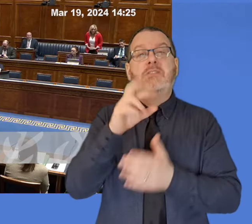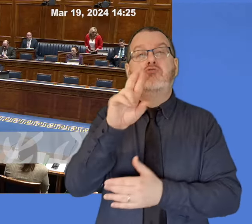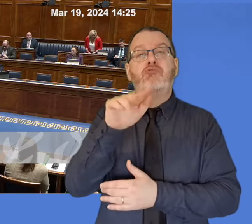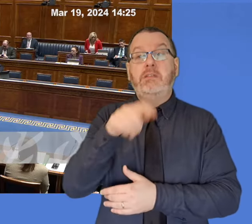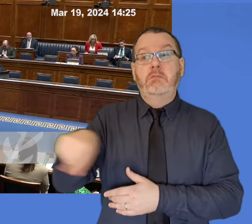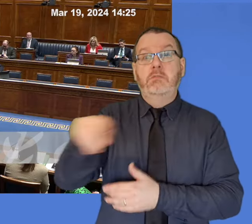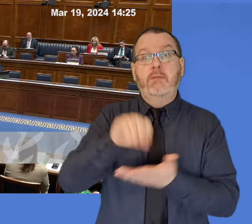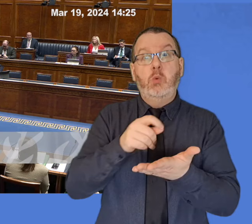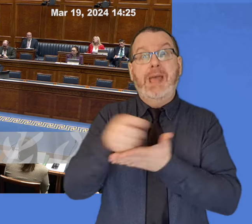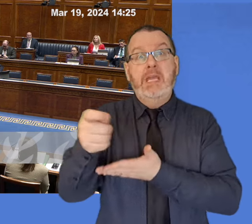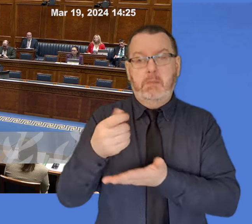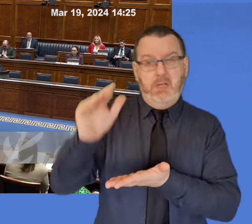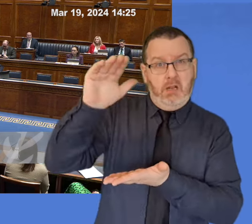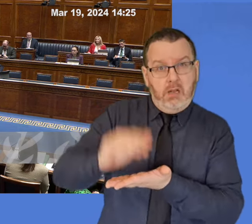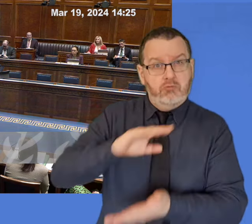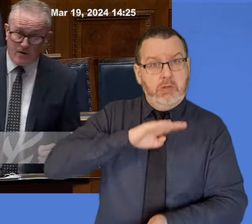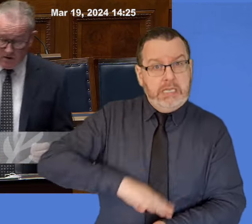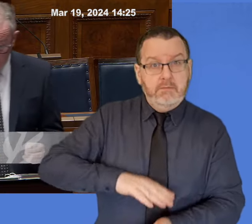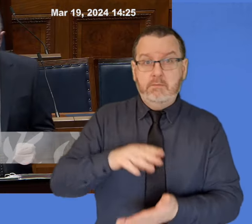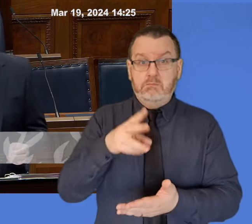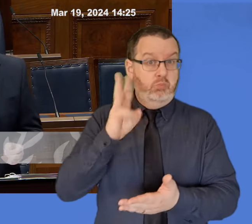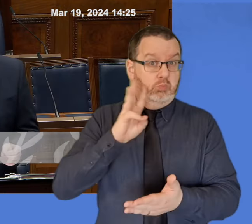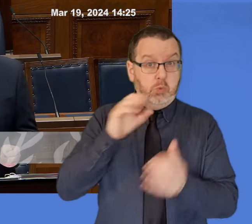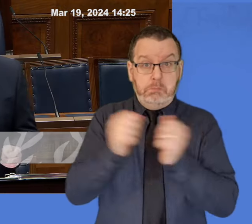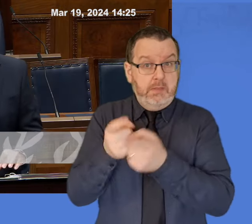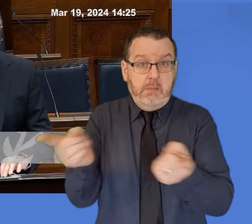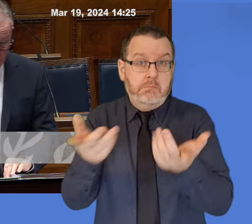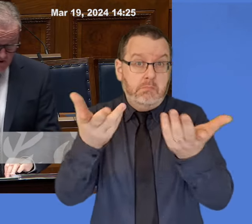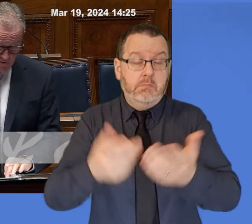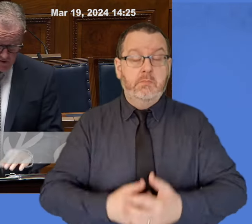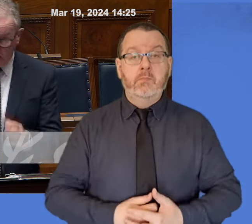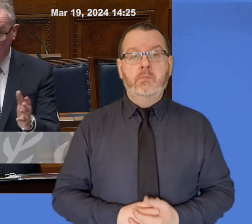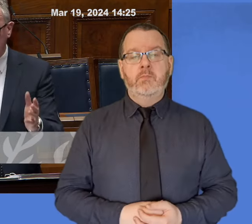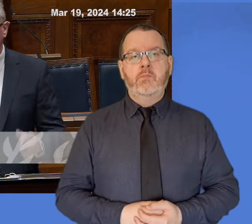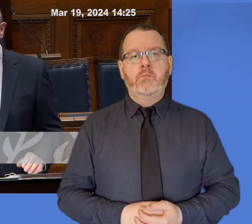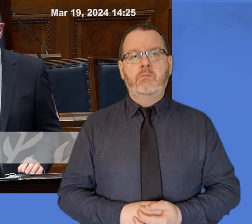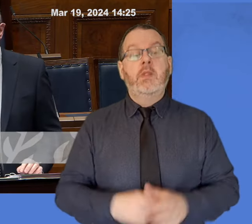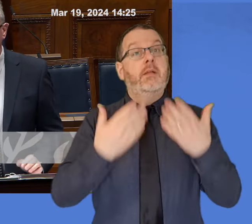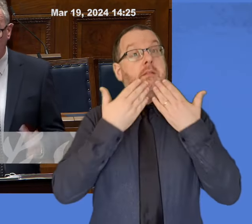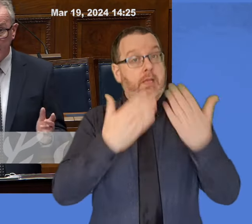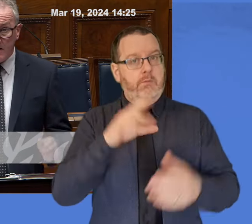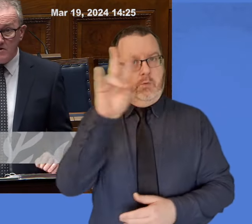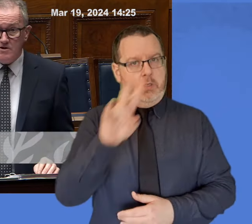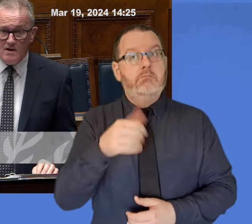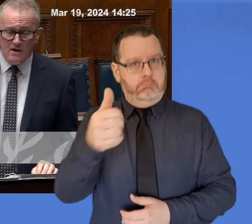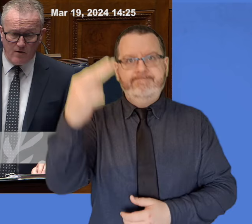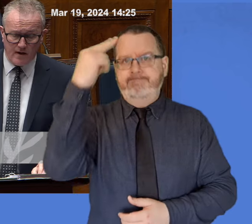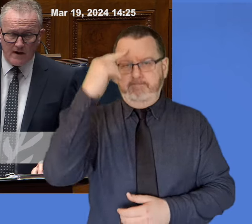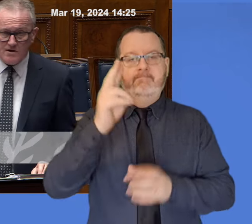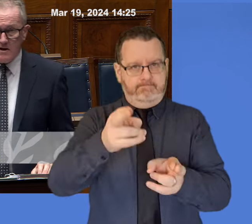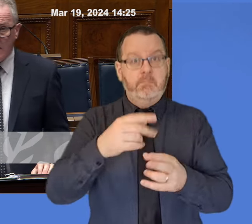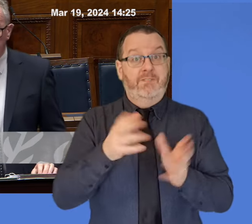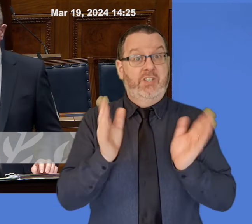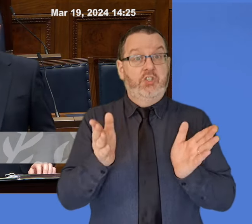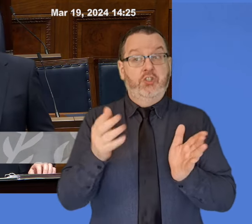discussing? Minister. Well, I thank the member for her question. I think I understand fully what she's saying. I've engaged over the